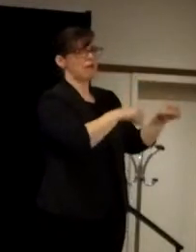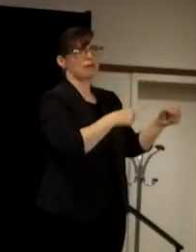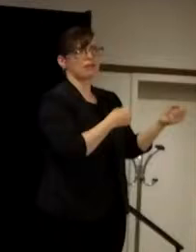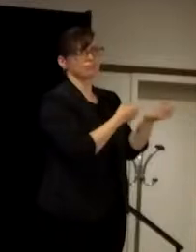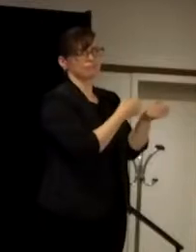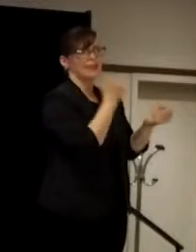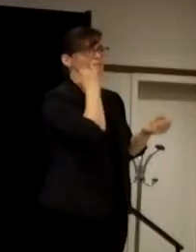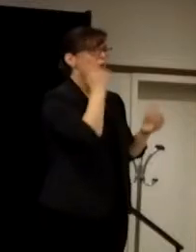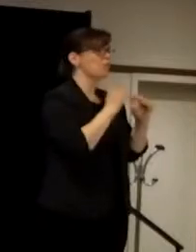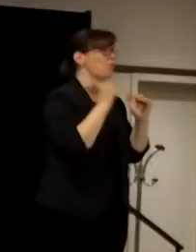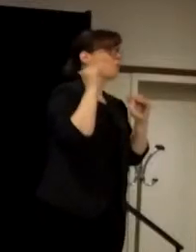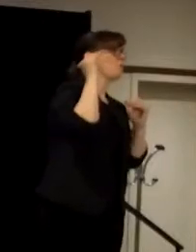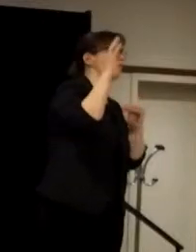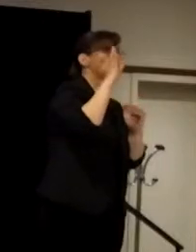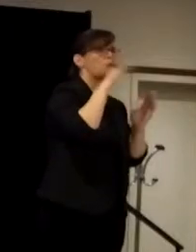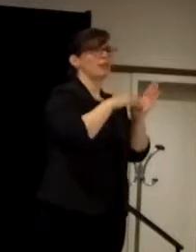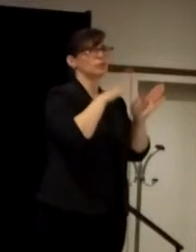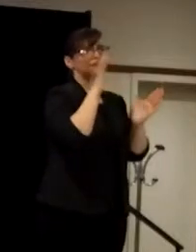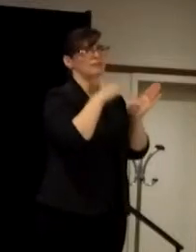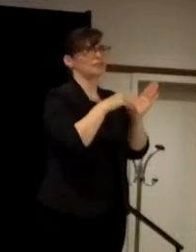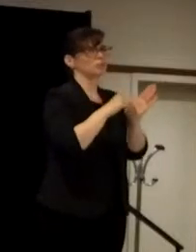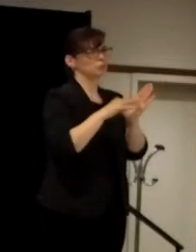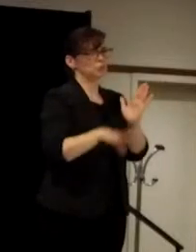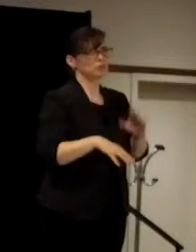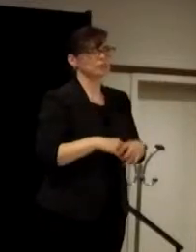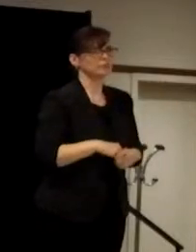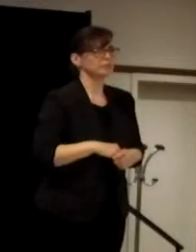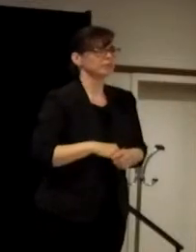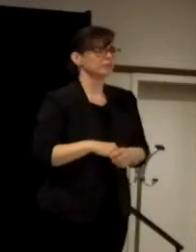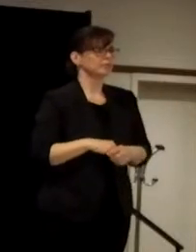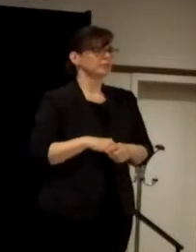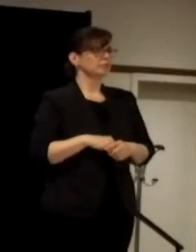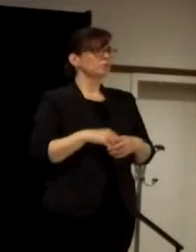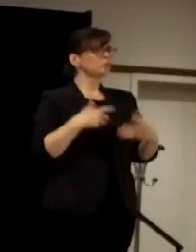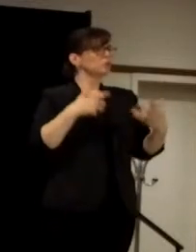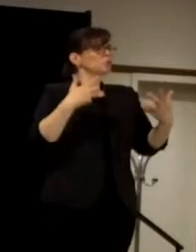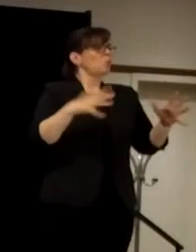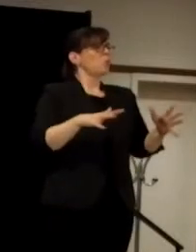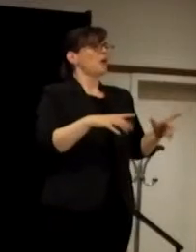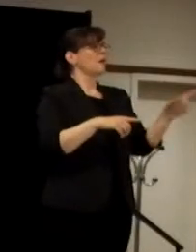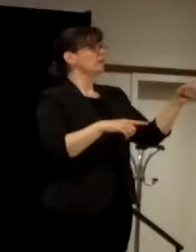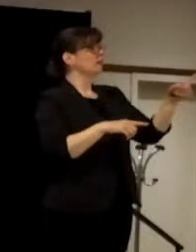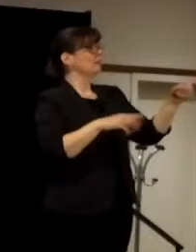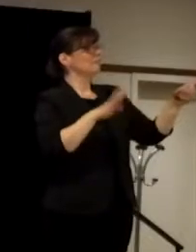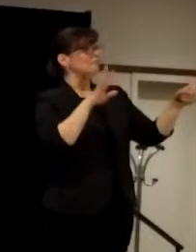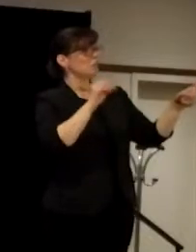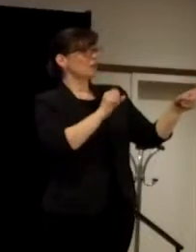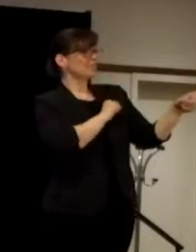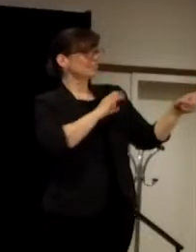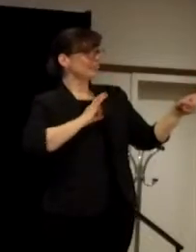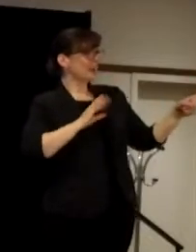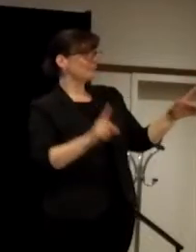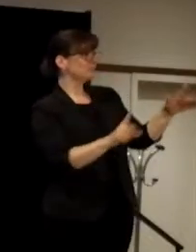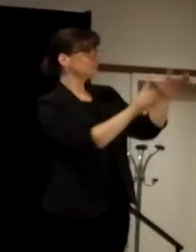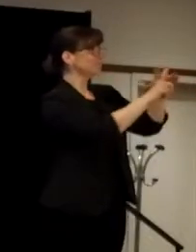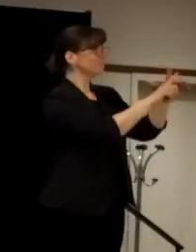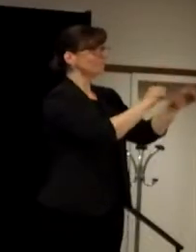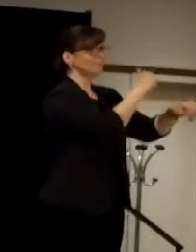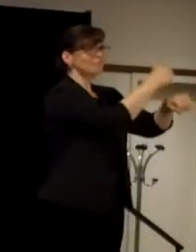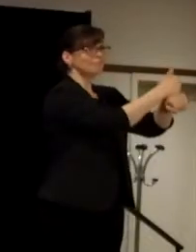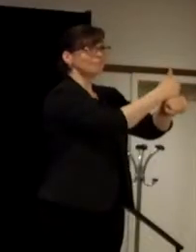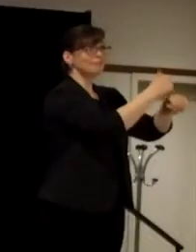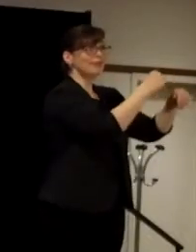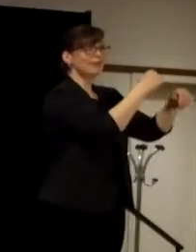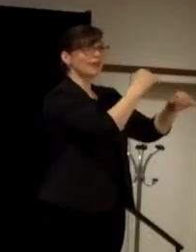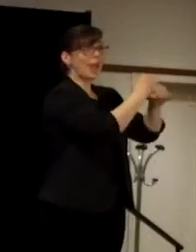us to really involve us taking 40 employees and moving them around, because I still have to have employees here doing second